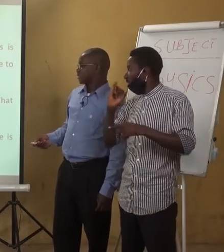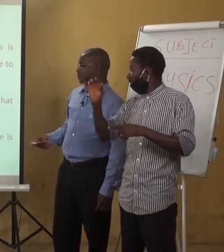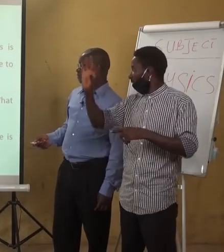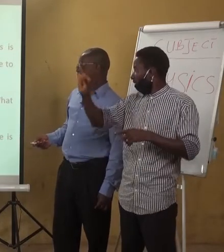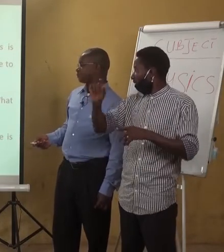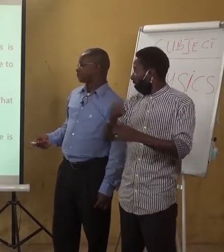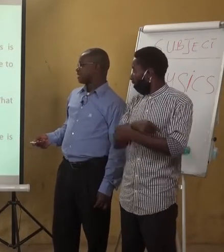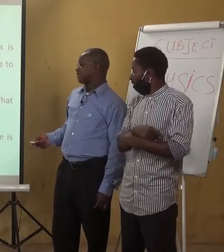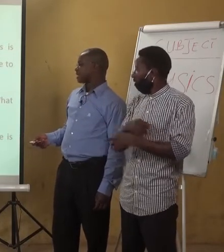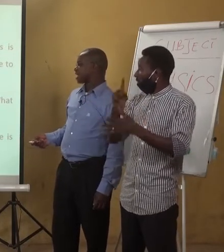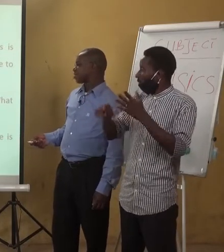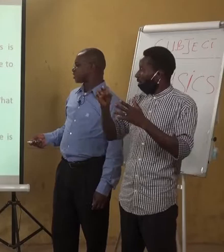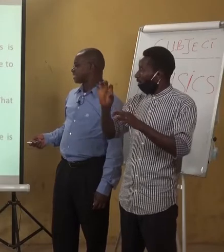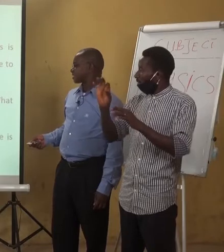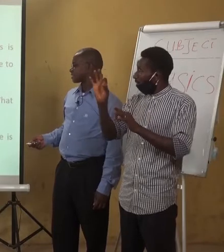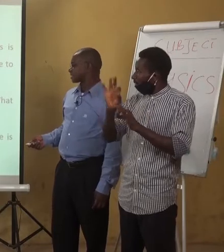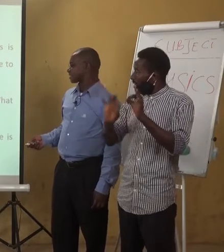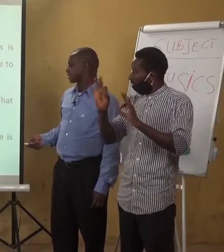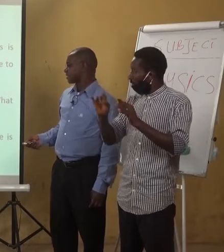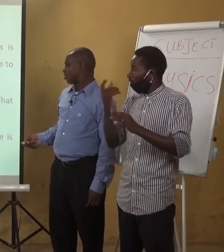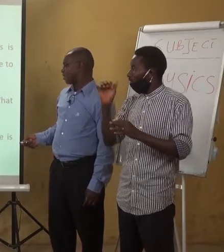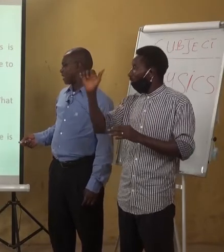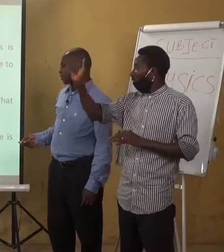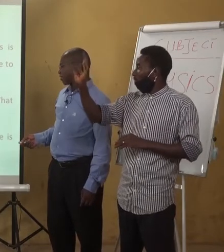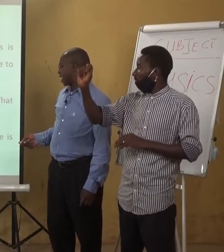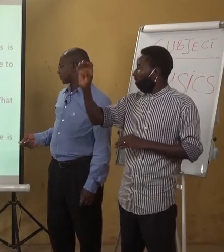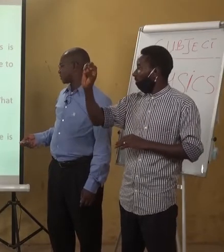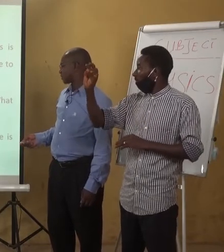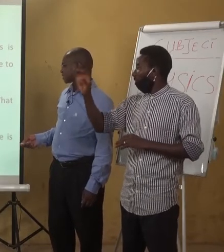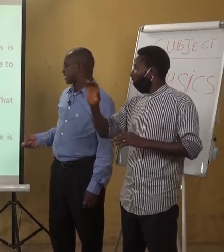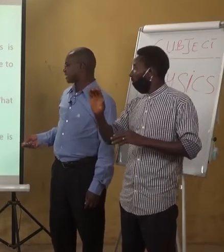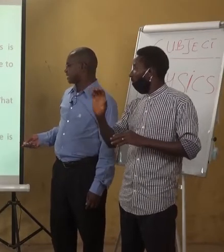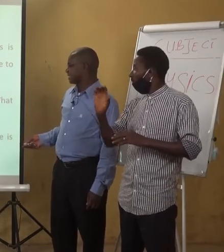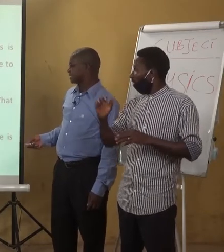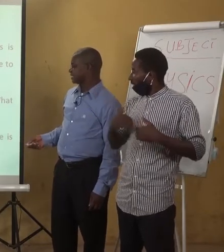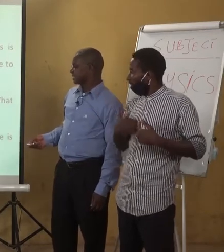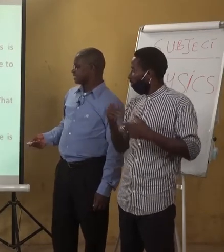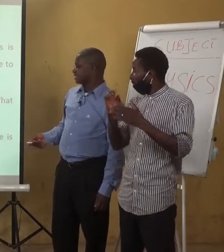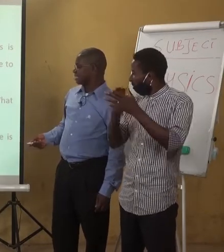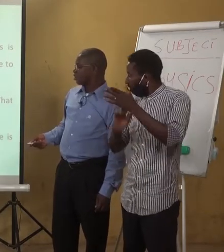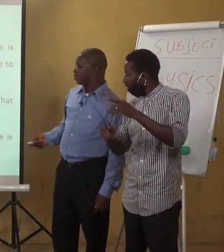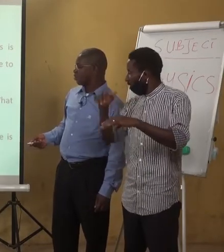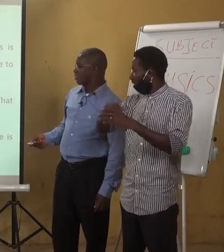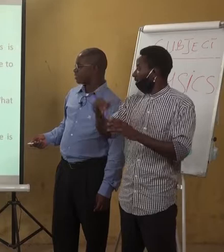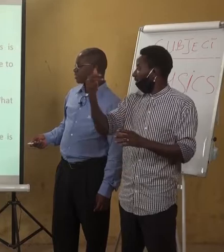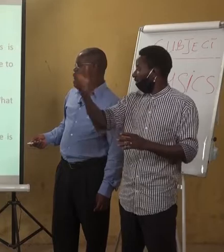Question 3. If the decay constant of a radioactive substance is